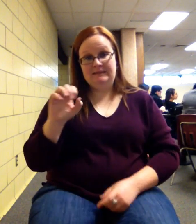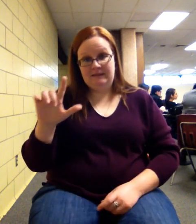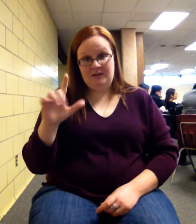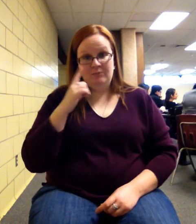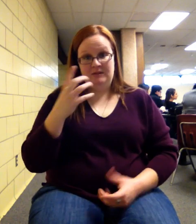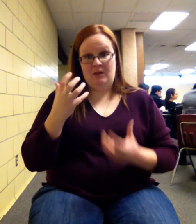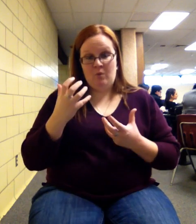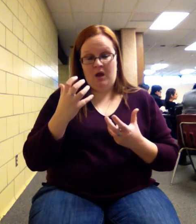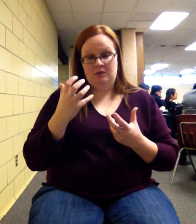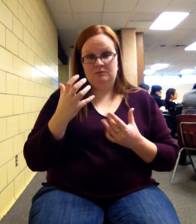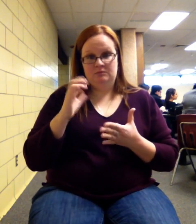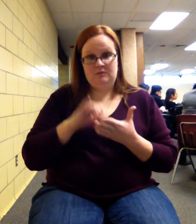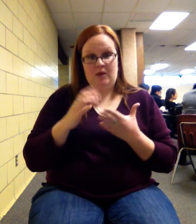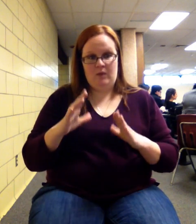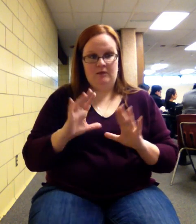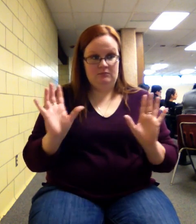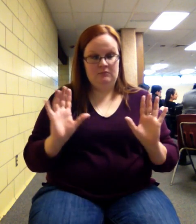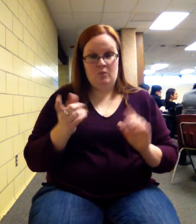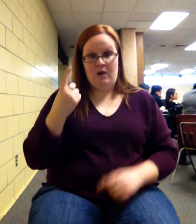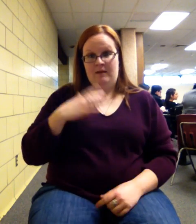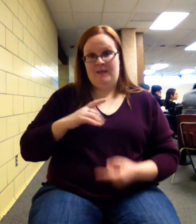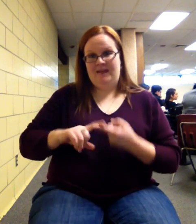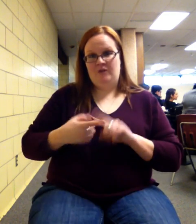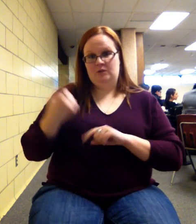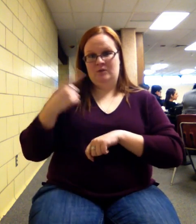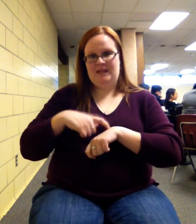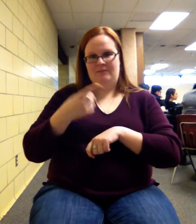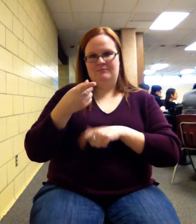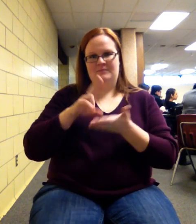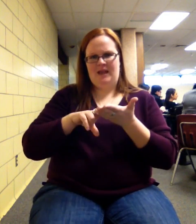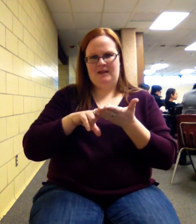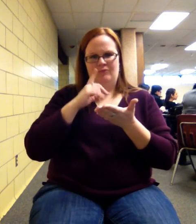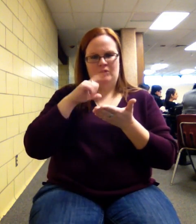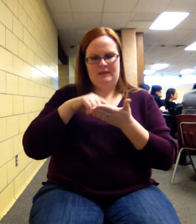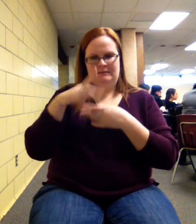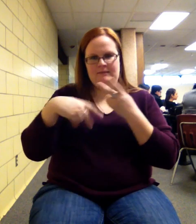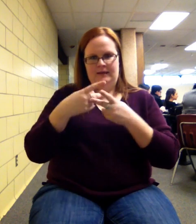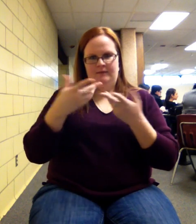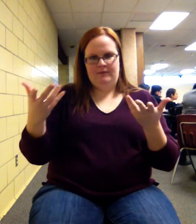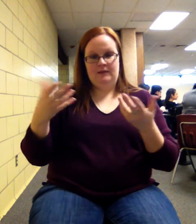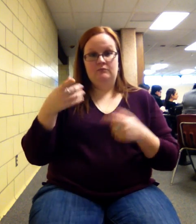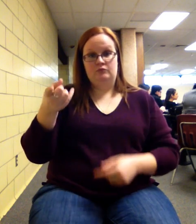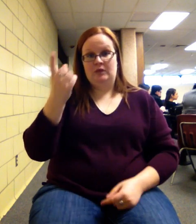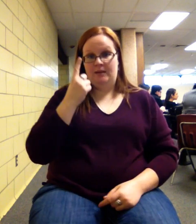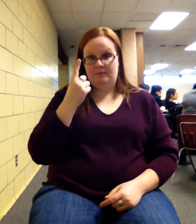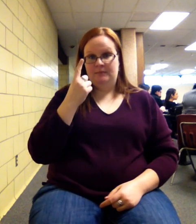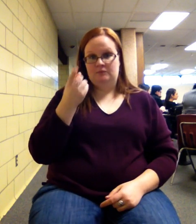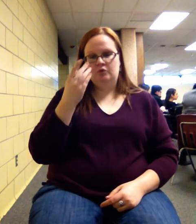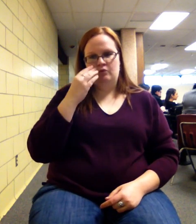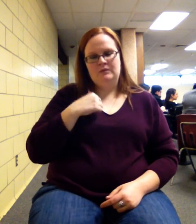that. One of my friends one time signed up for something like this, and she came to me and she knows I'm her nerdy friend, so she